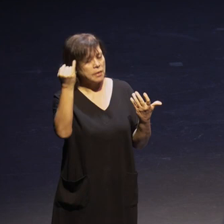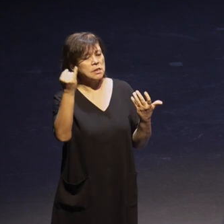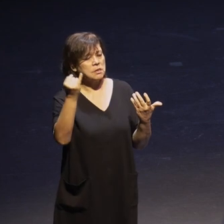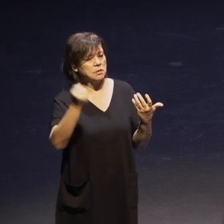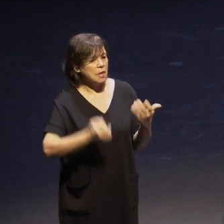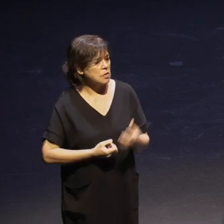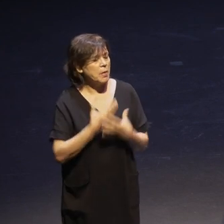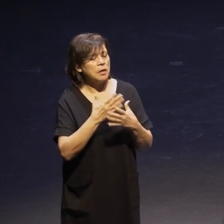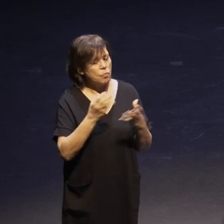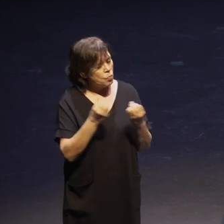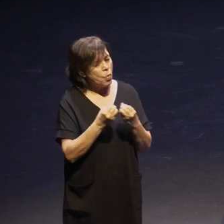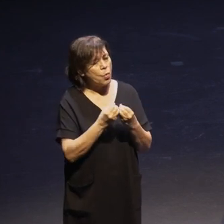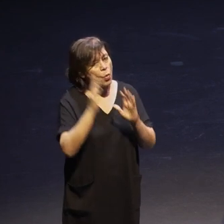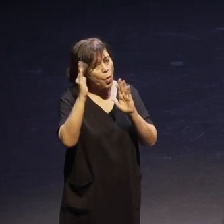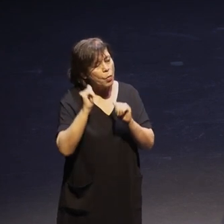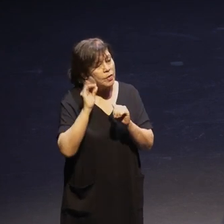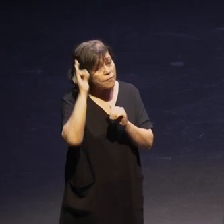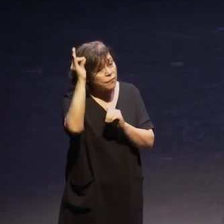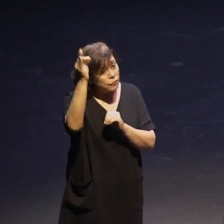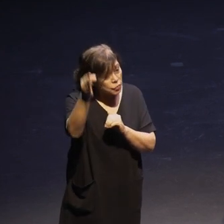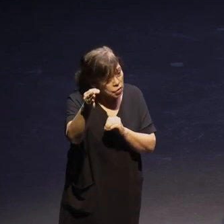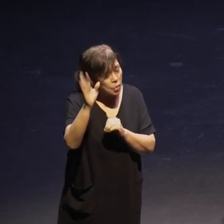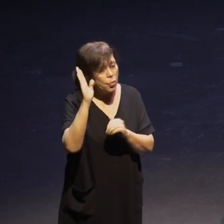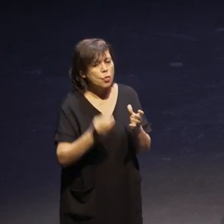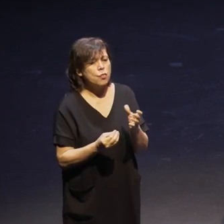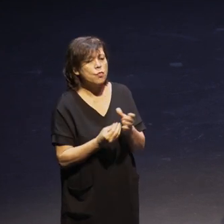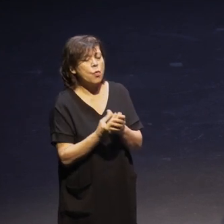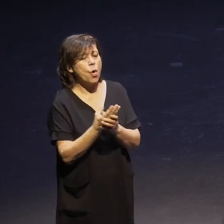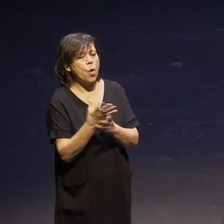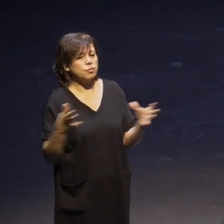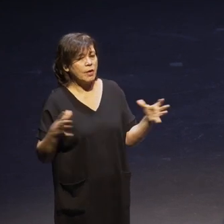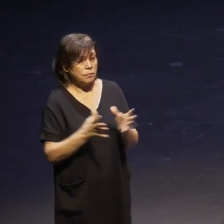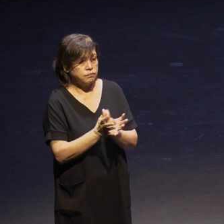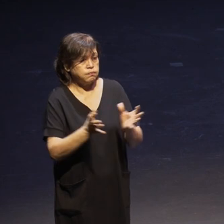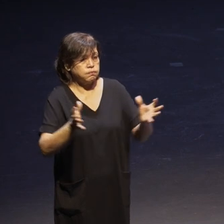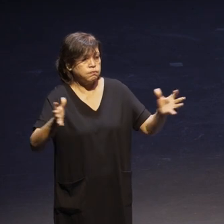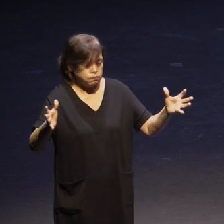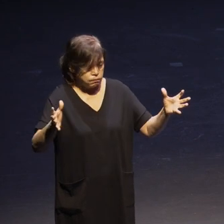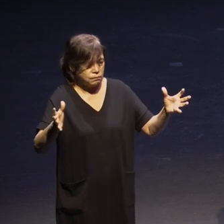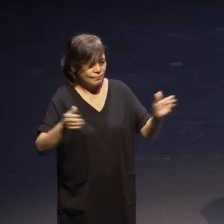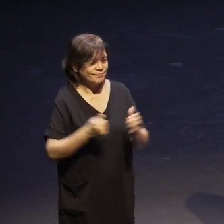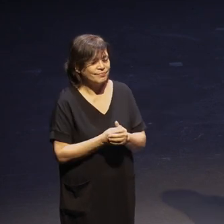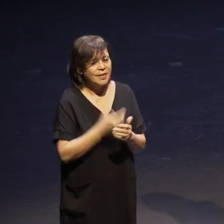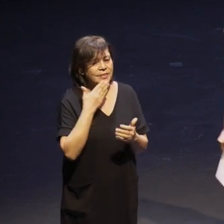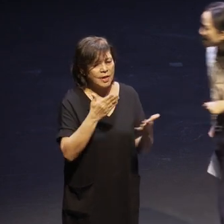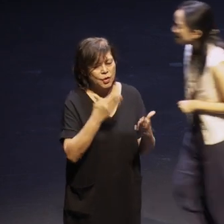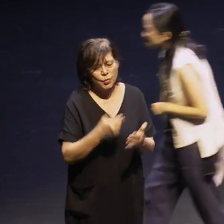aspirations that we hope that the future that we grow with them is one that includes them. So thank you, everybody.